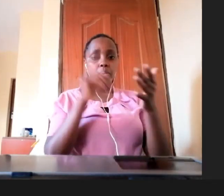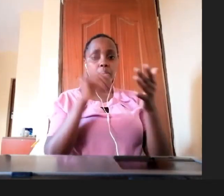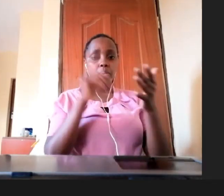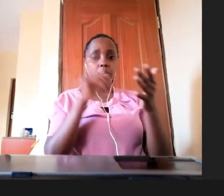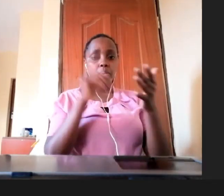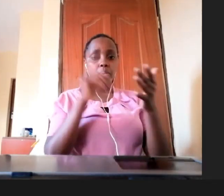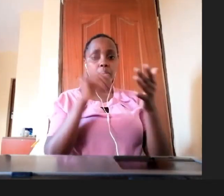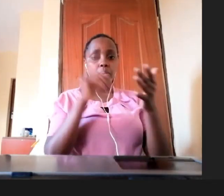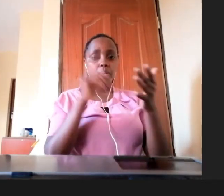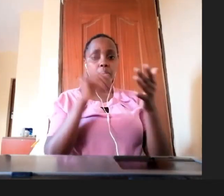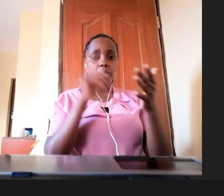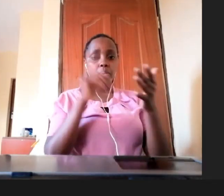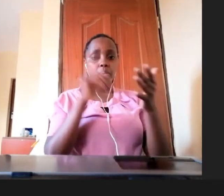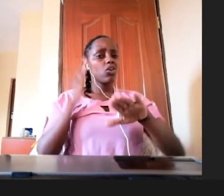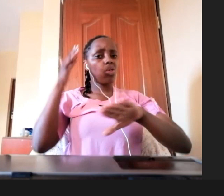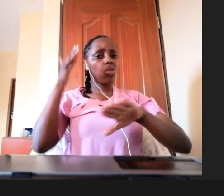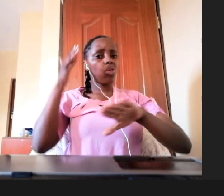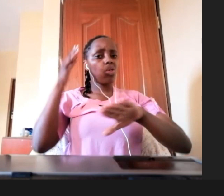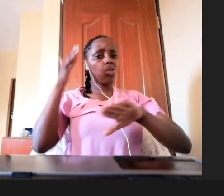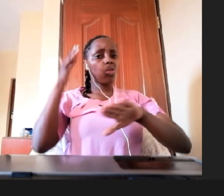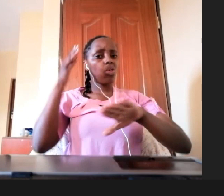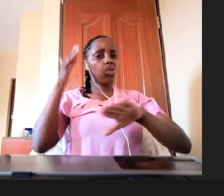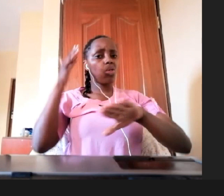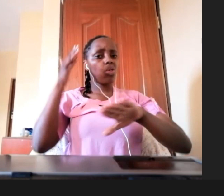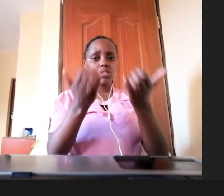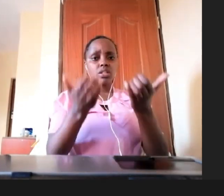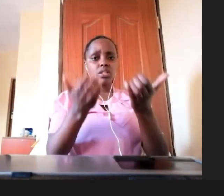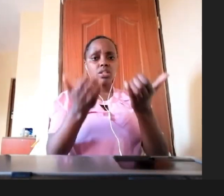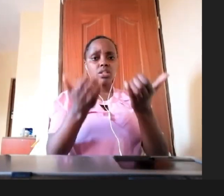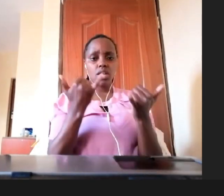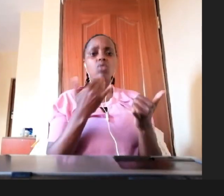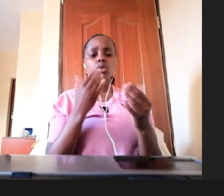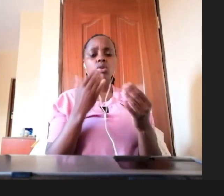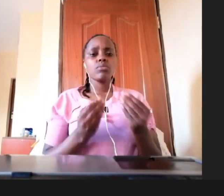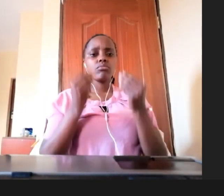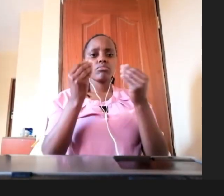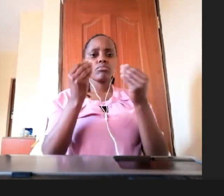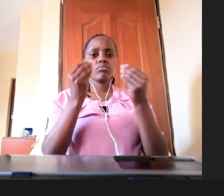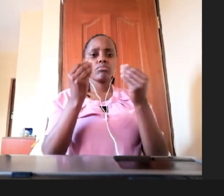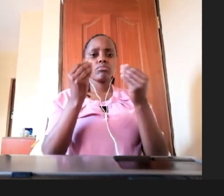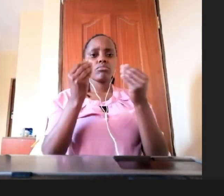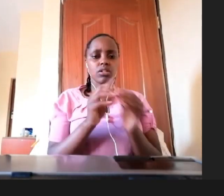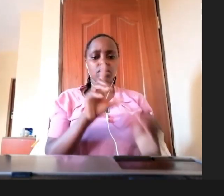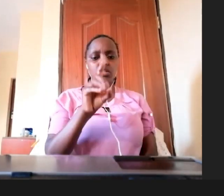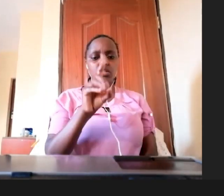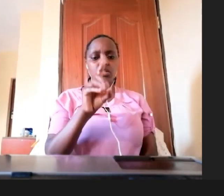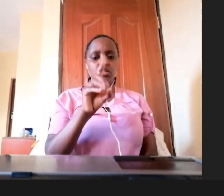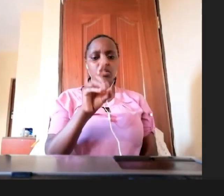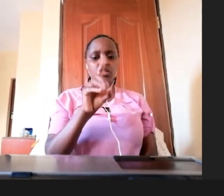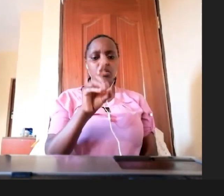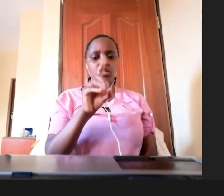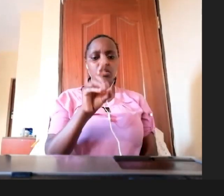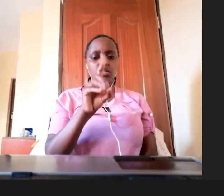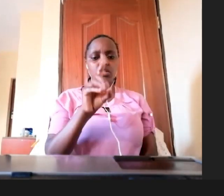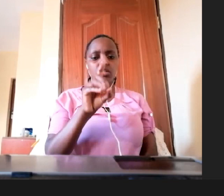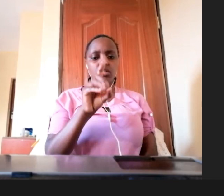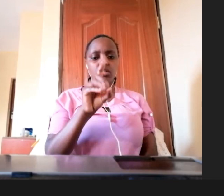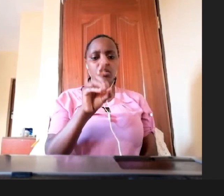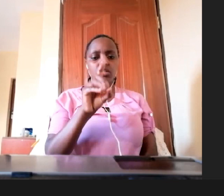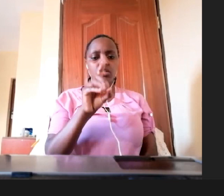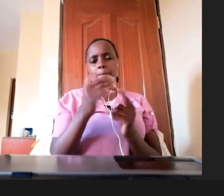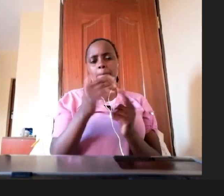you beyond the time that is required, I would like to hand over this session to Doris to briefly give us